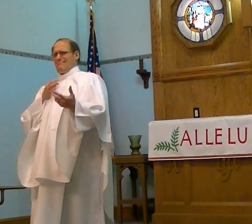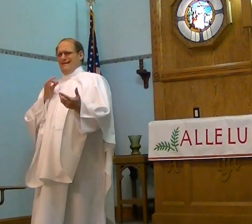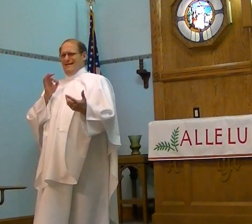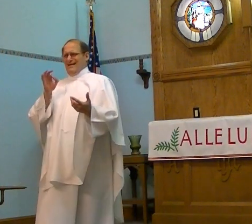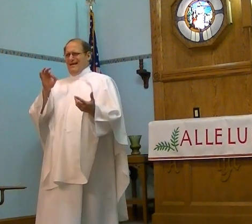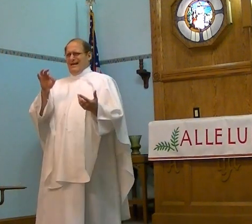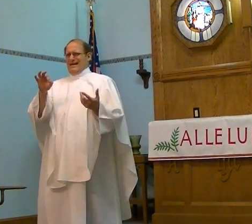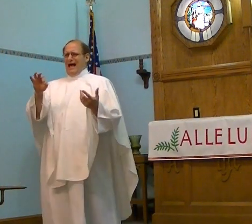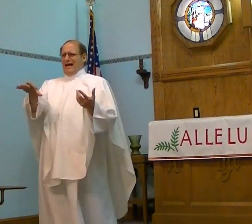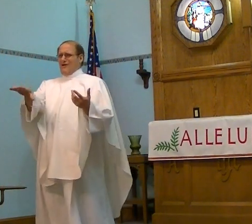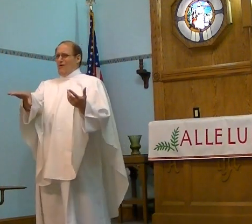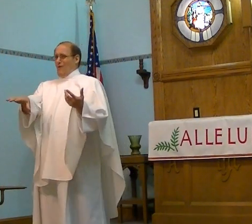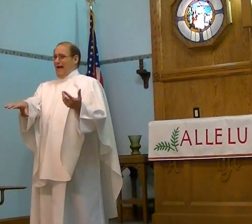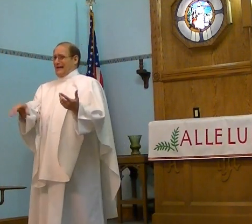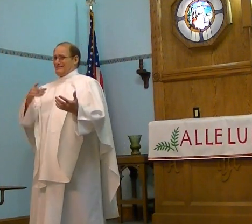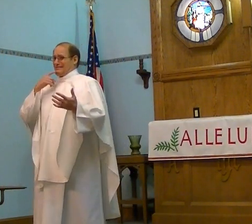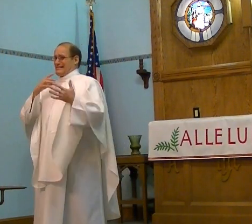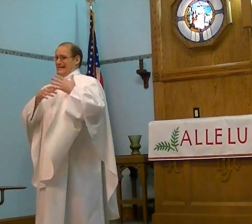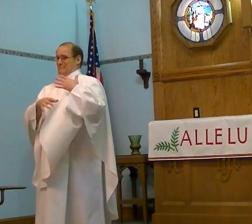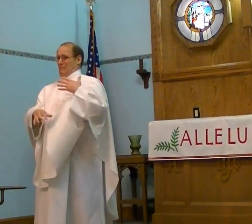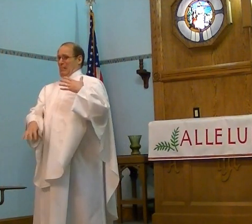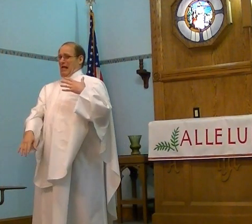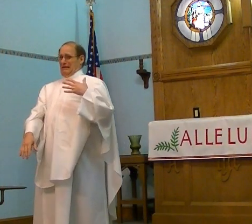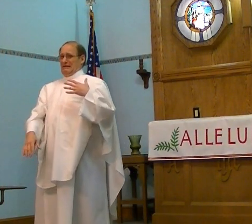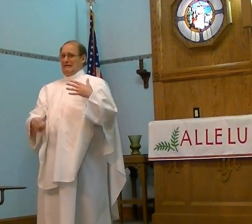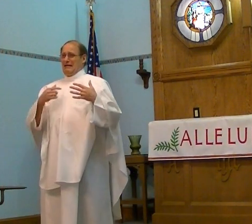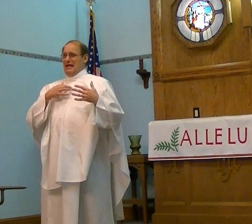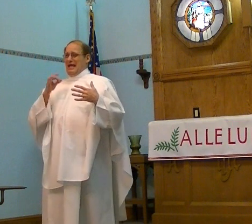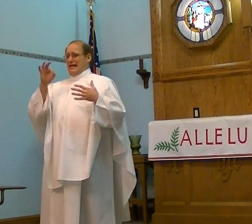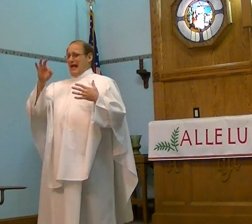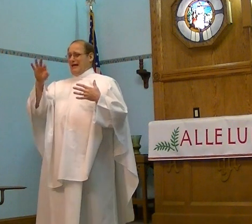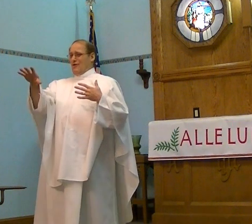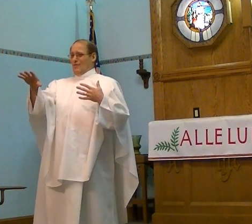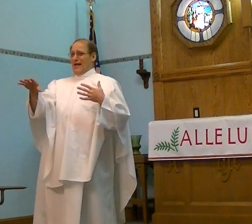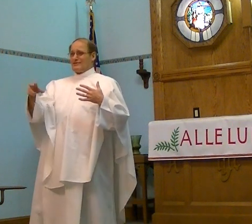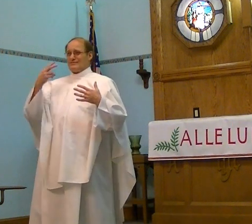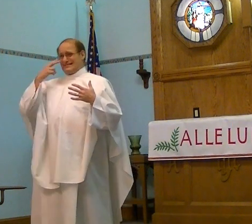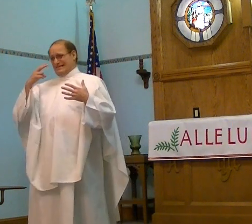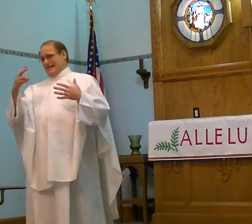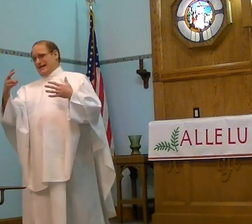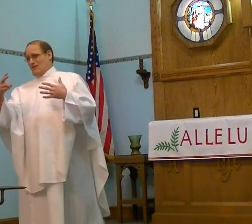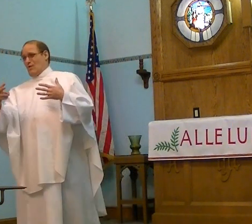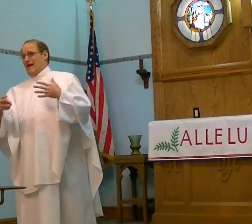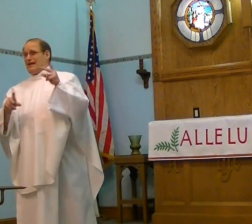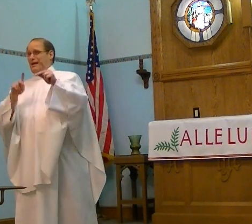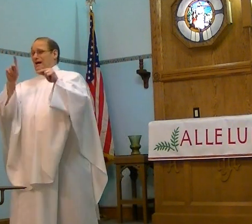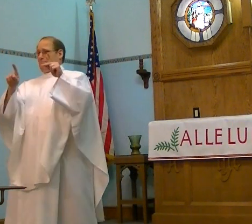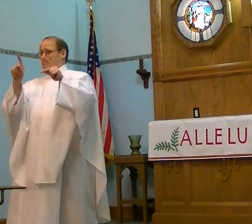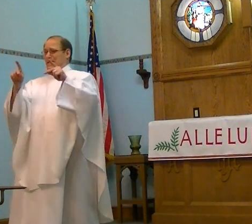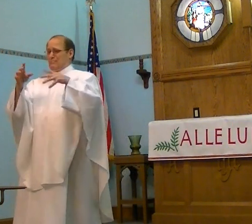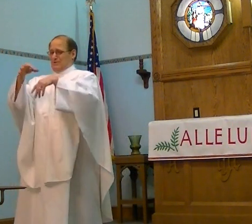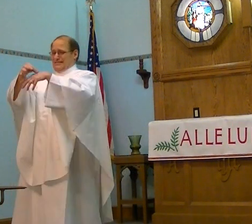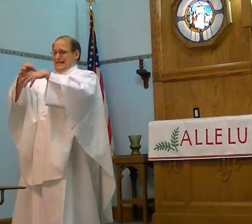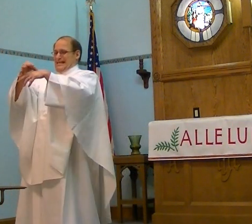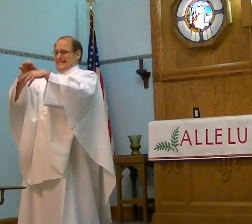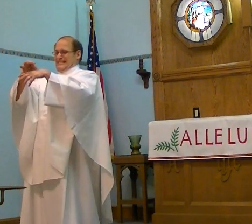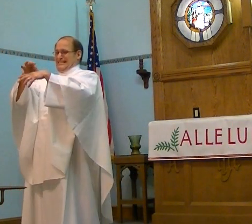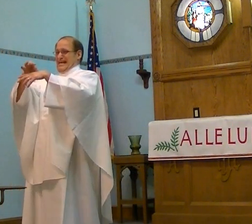And I don't like to see blood. And I don't like to see it when people's skin